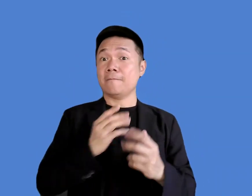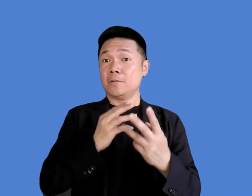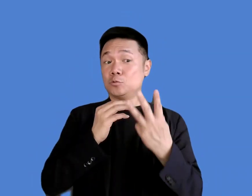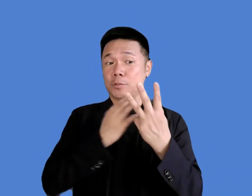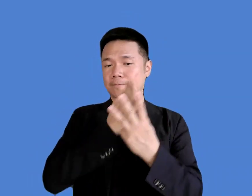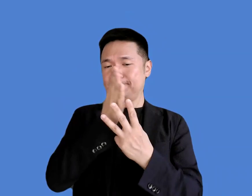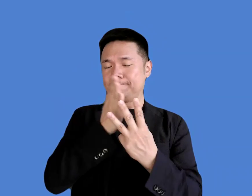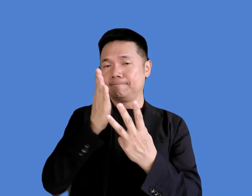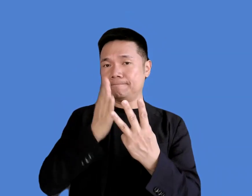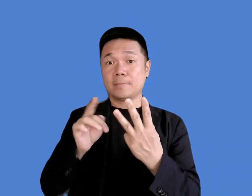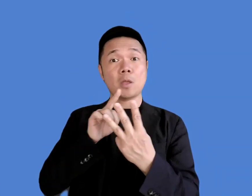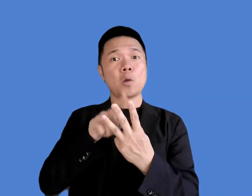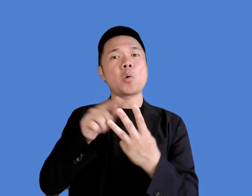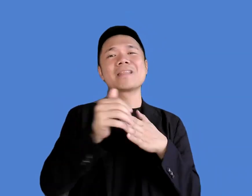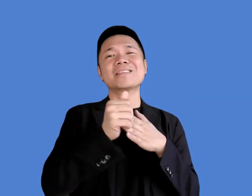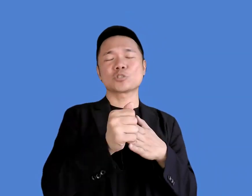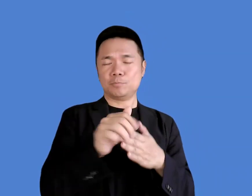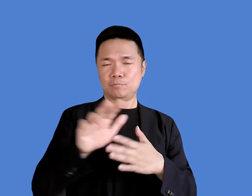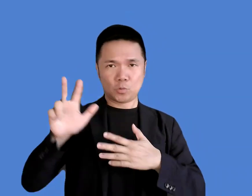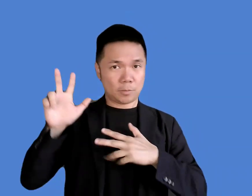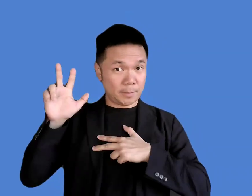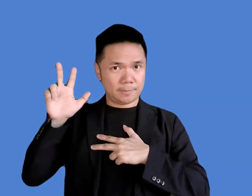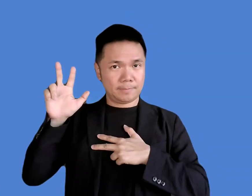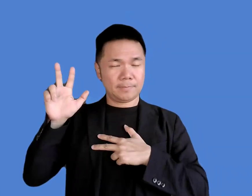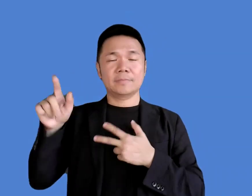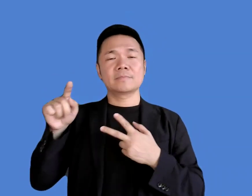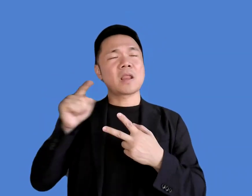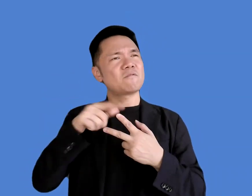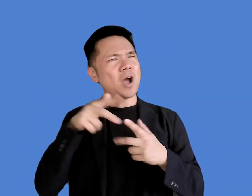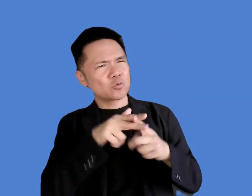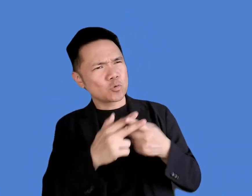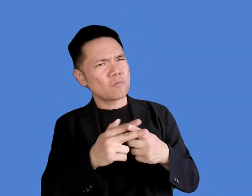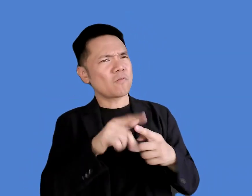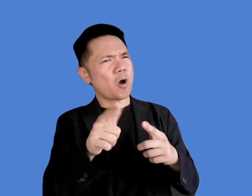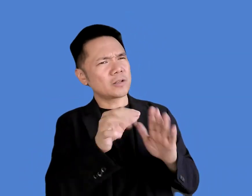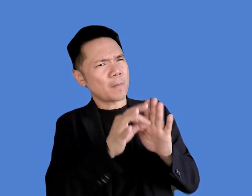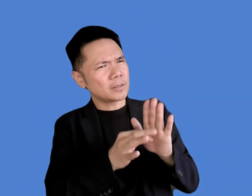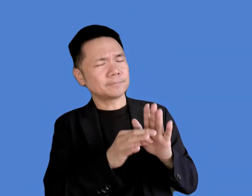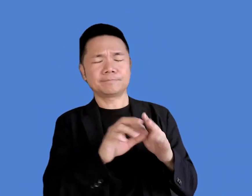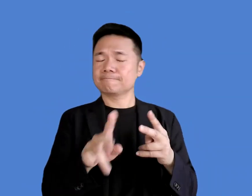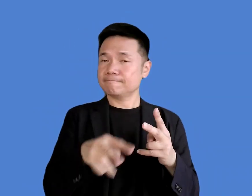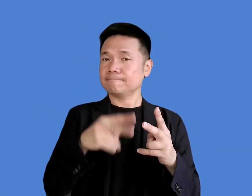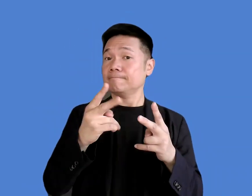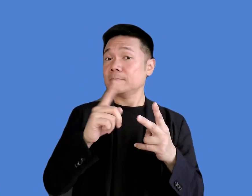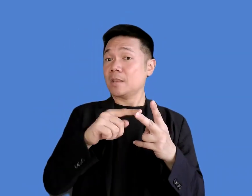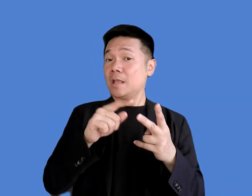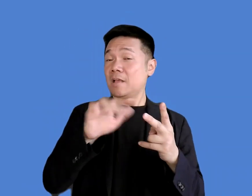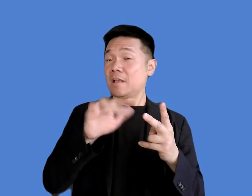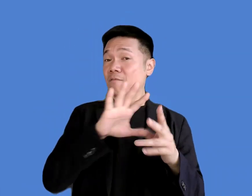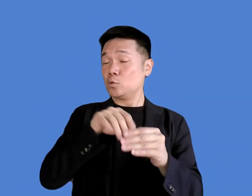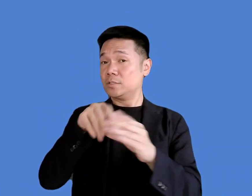pillars. One is leadership commitment, 2 is enabling policies, and 3rd is the inclusive